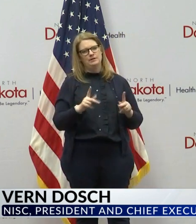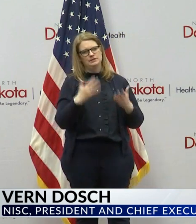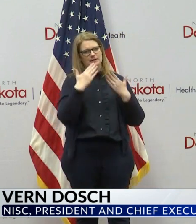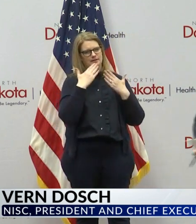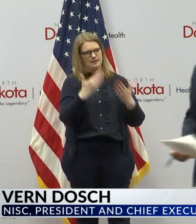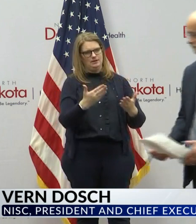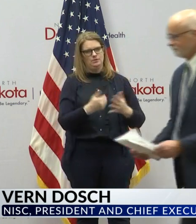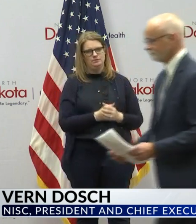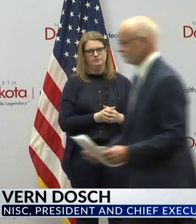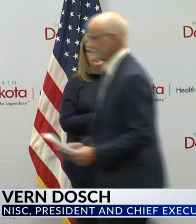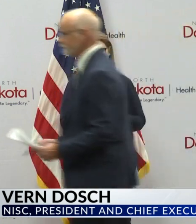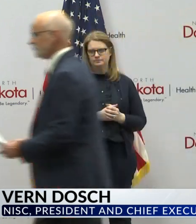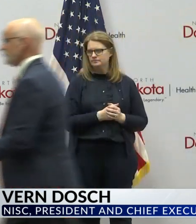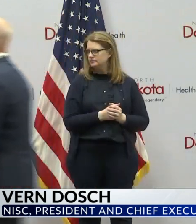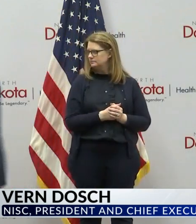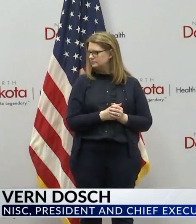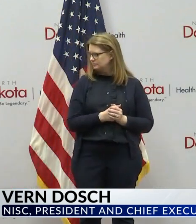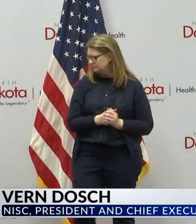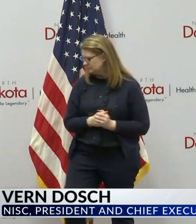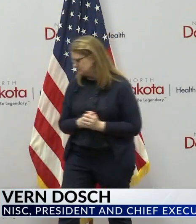Thanks.